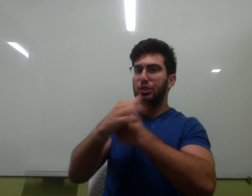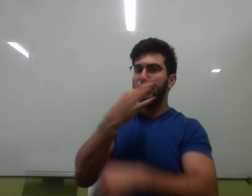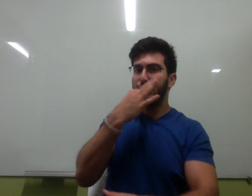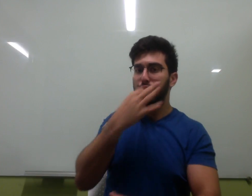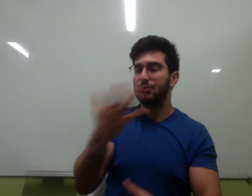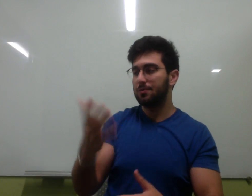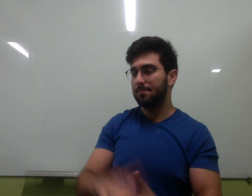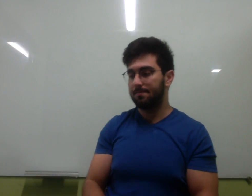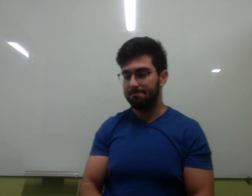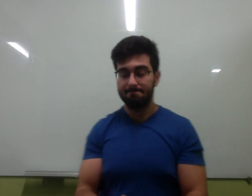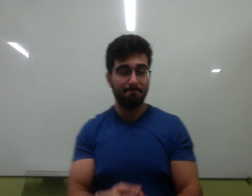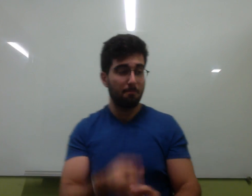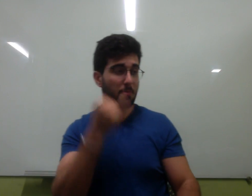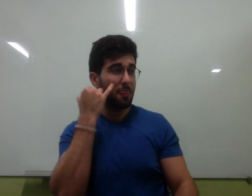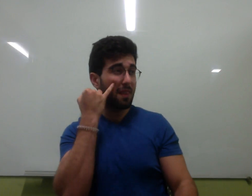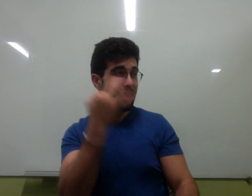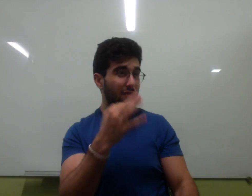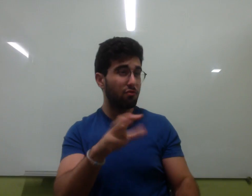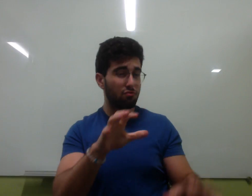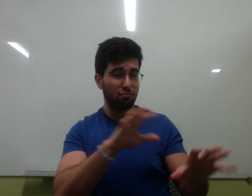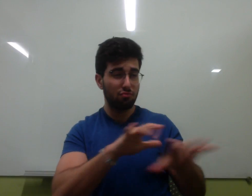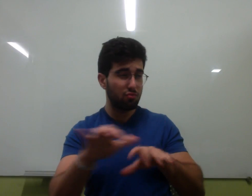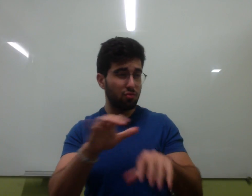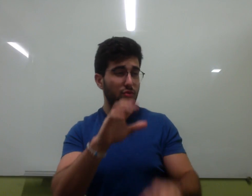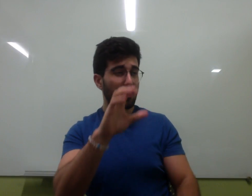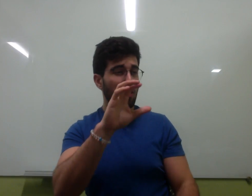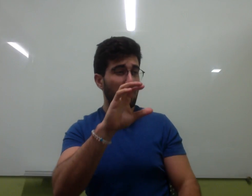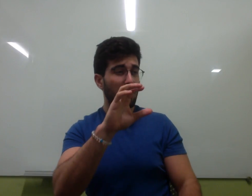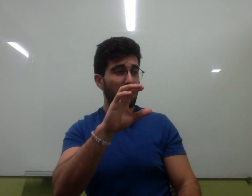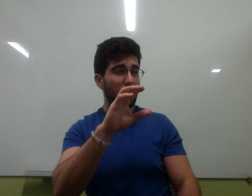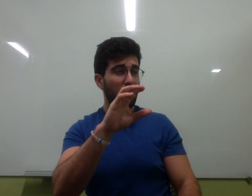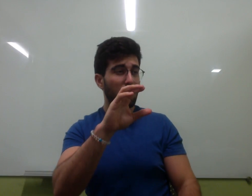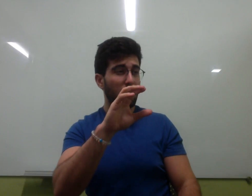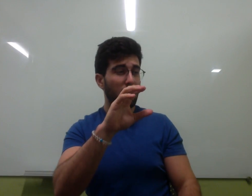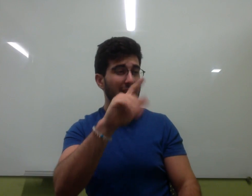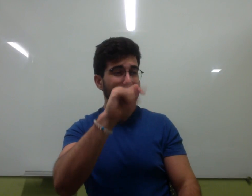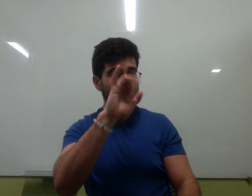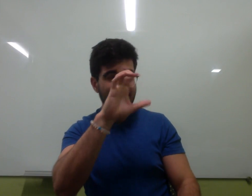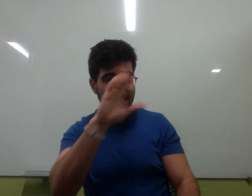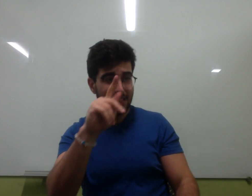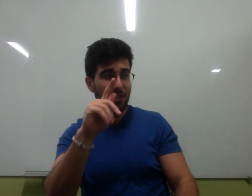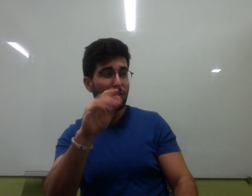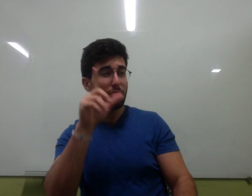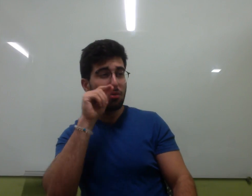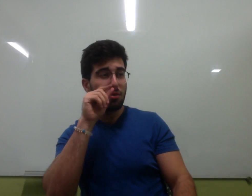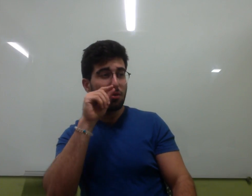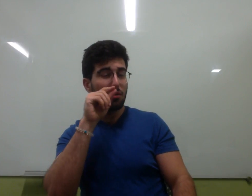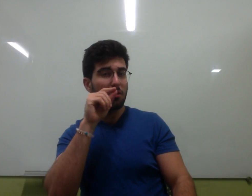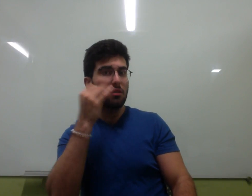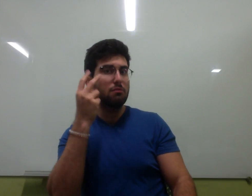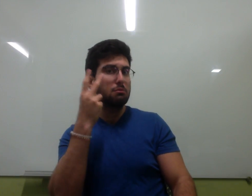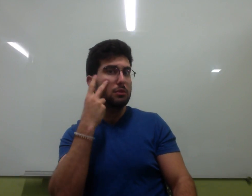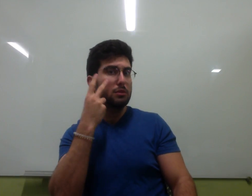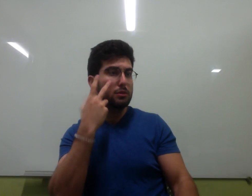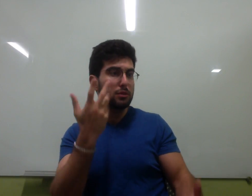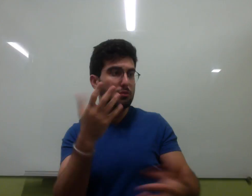stuff, you're going to see a giraffe hanging out with these little birds all over its back and neck. And they're buddies. They have a symbiotic relationship. And